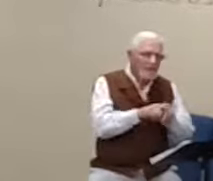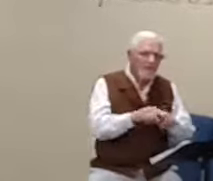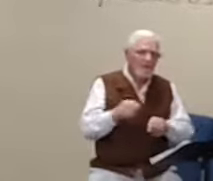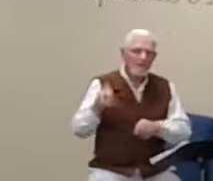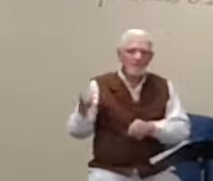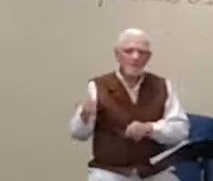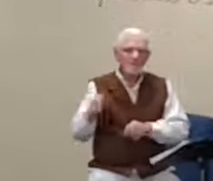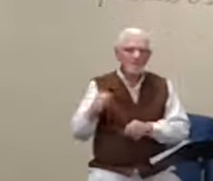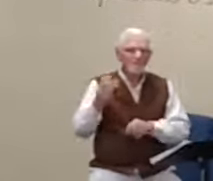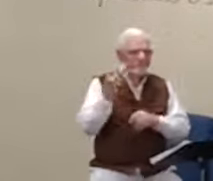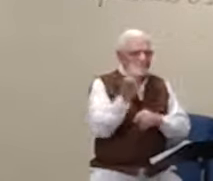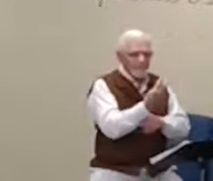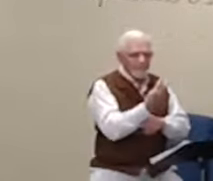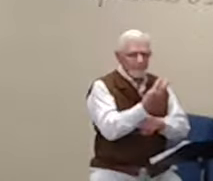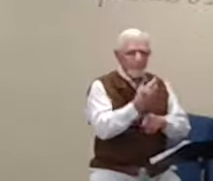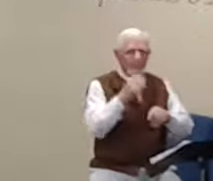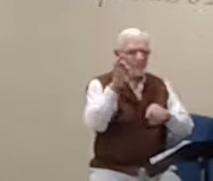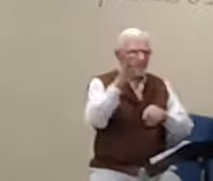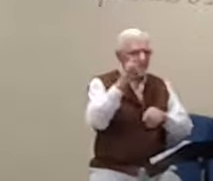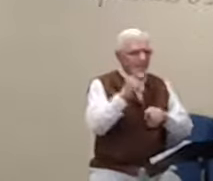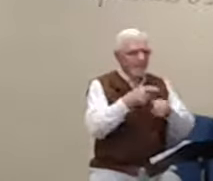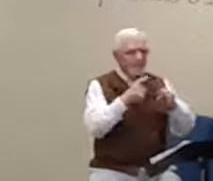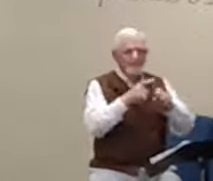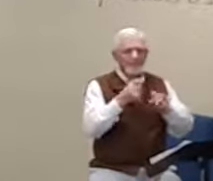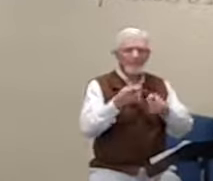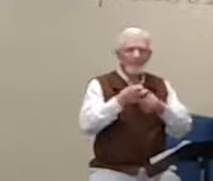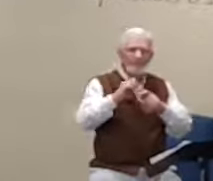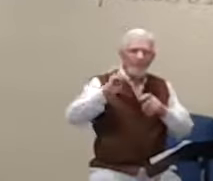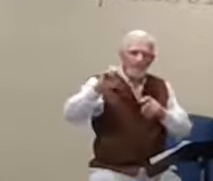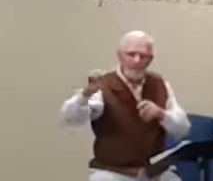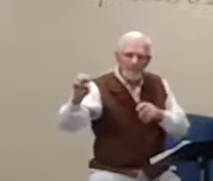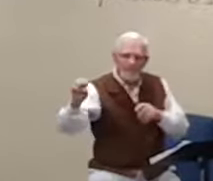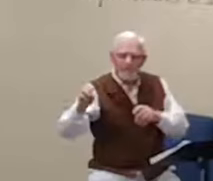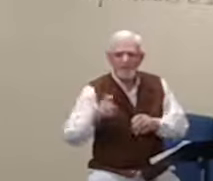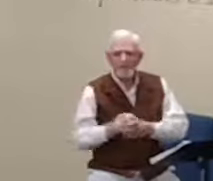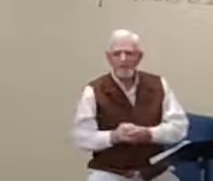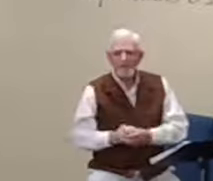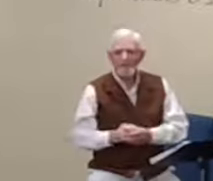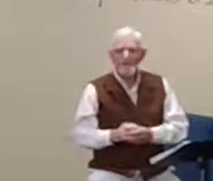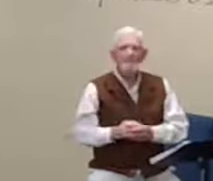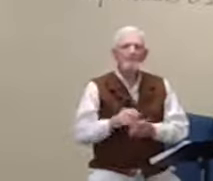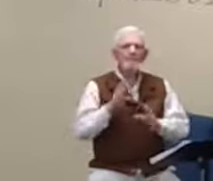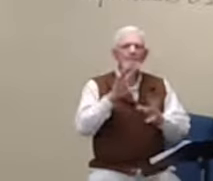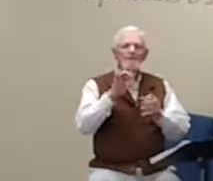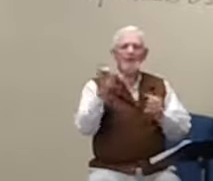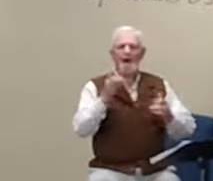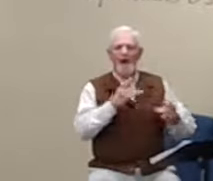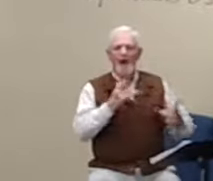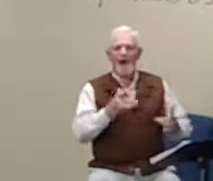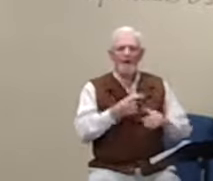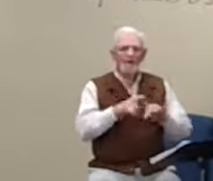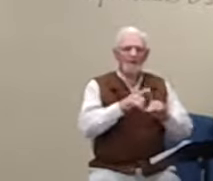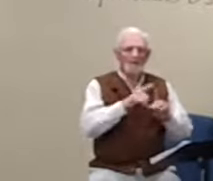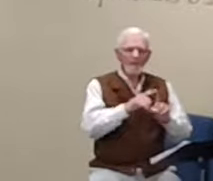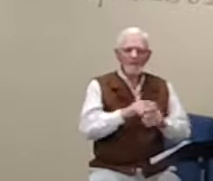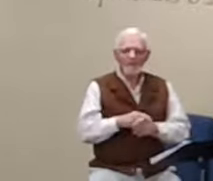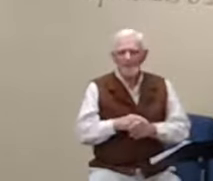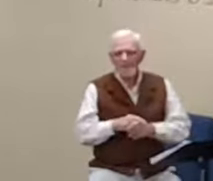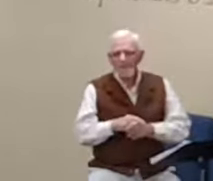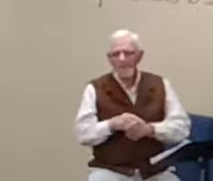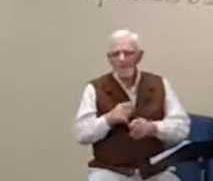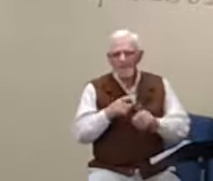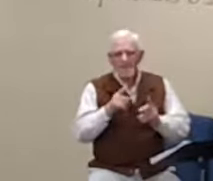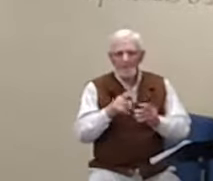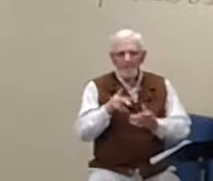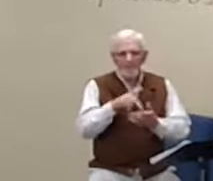from out west. They preach different than people from back east. And they speak to my heart differently, the different parts of the